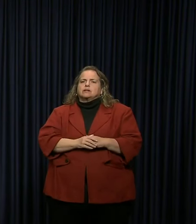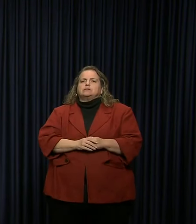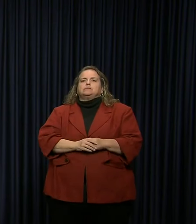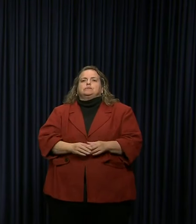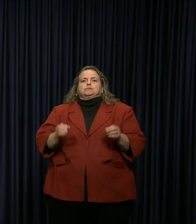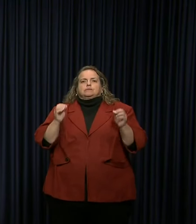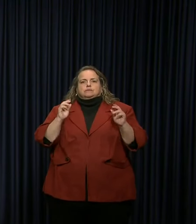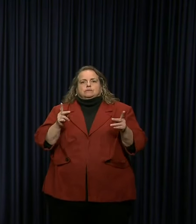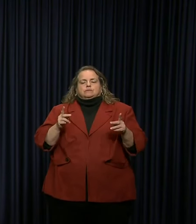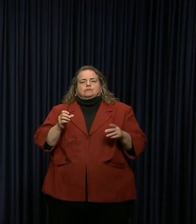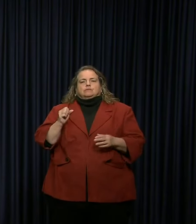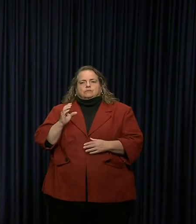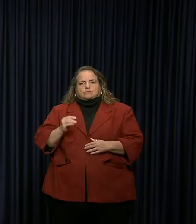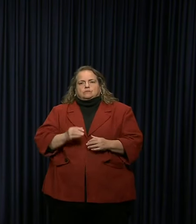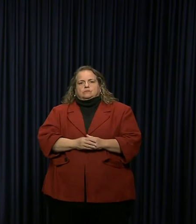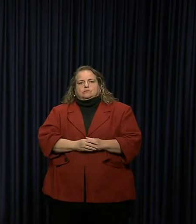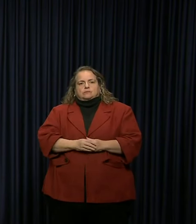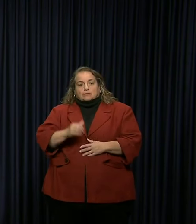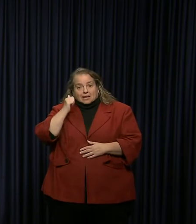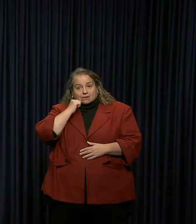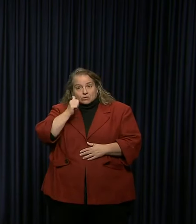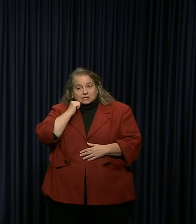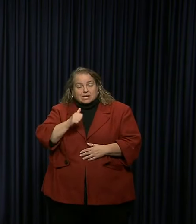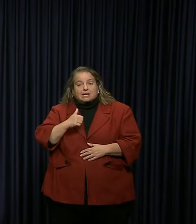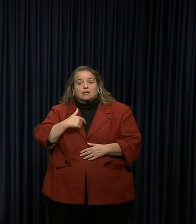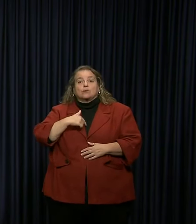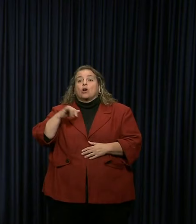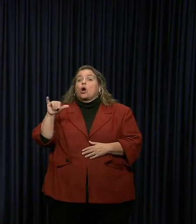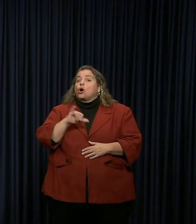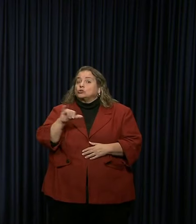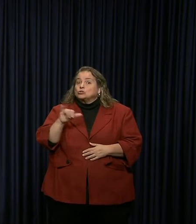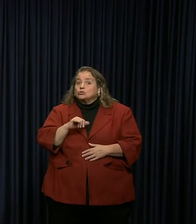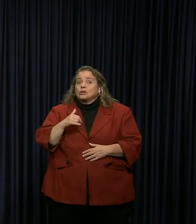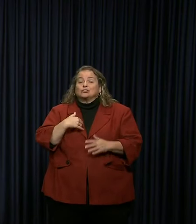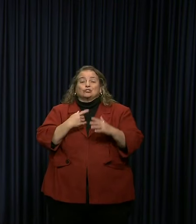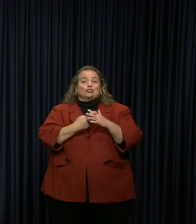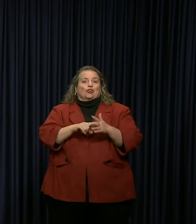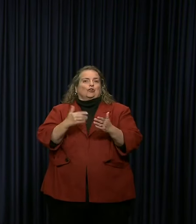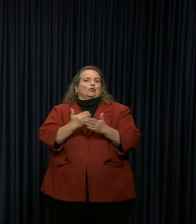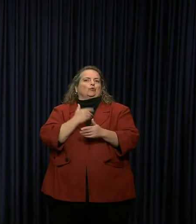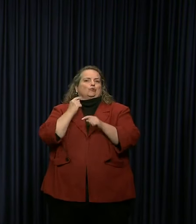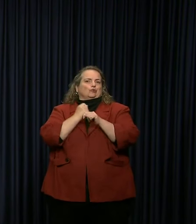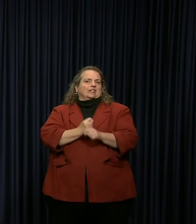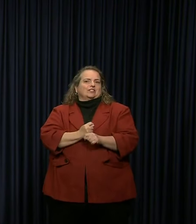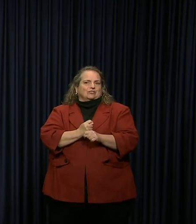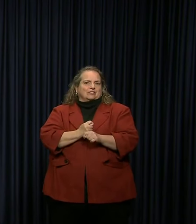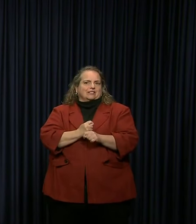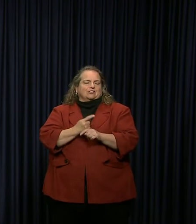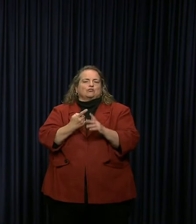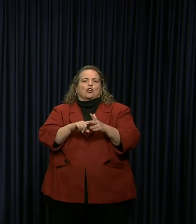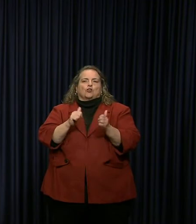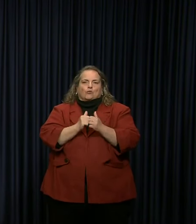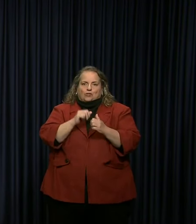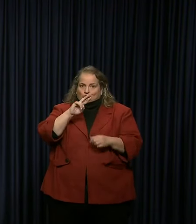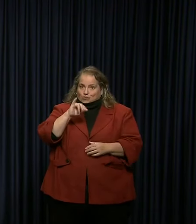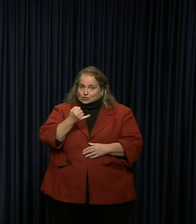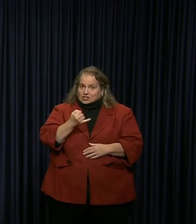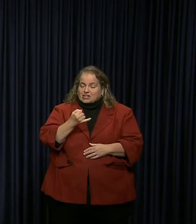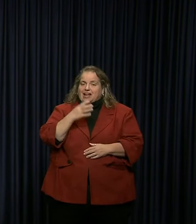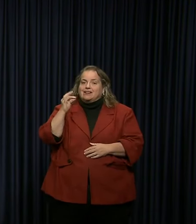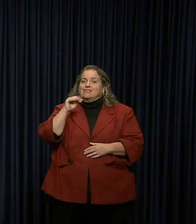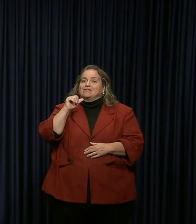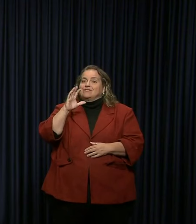All right, so every day we have also started a new tradition. It started with Virginia,